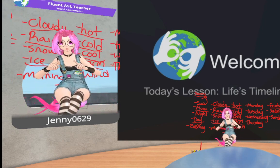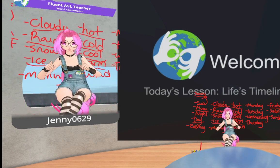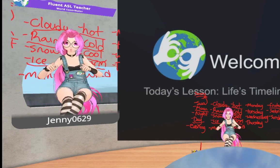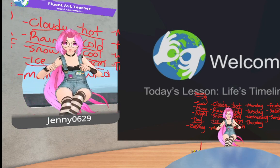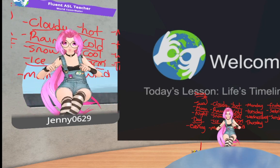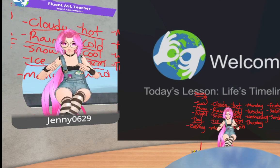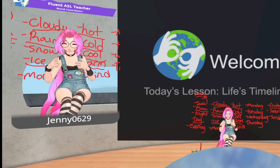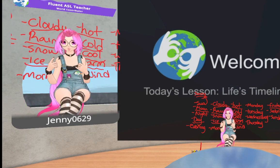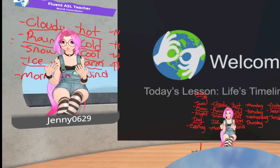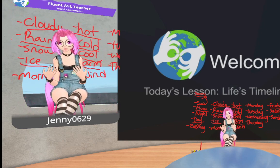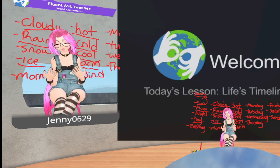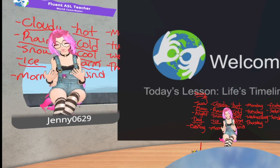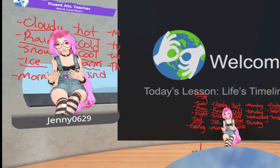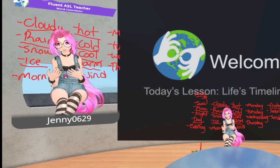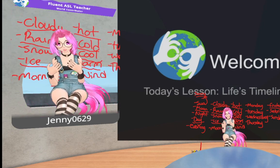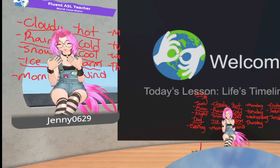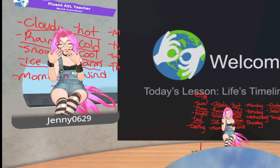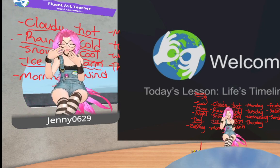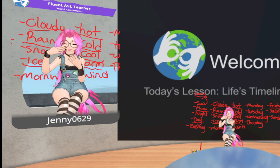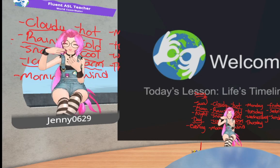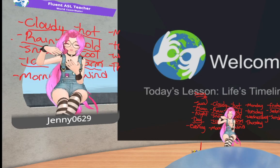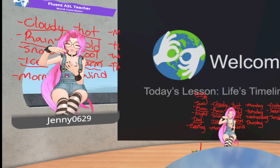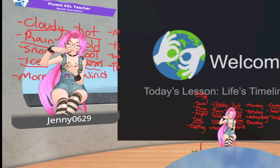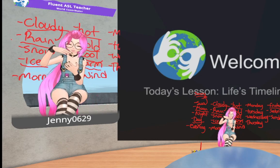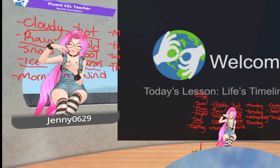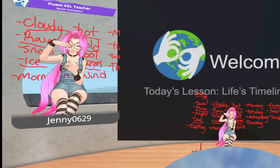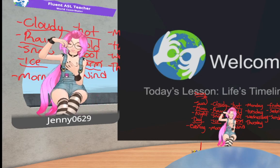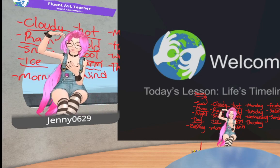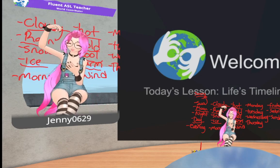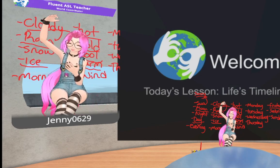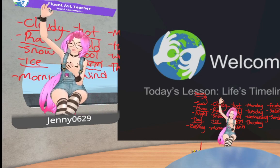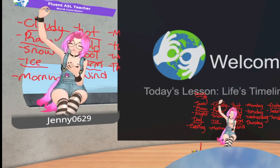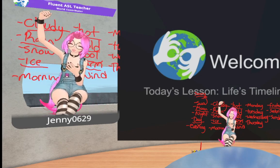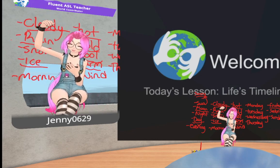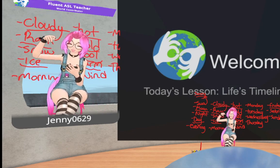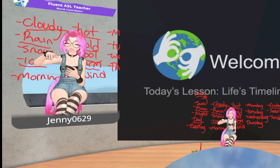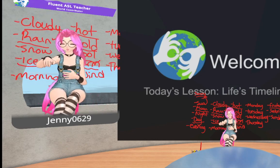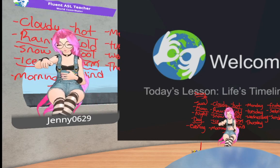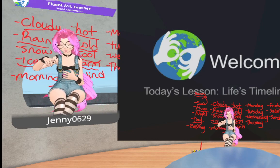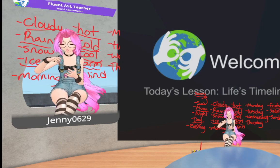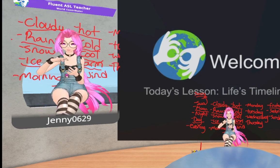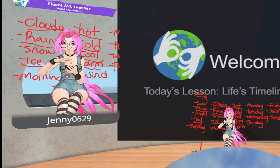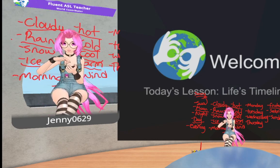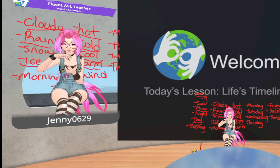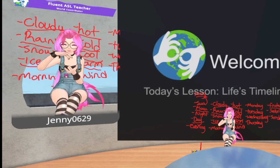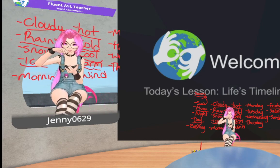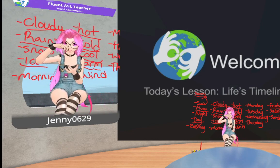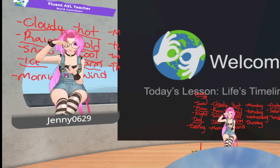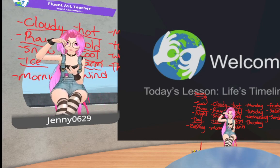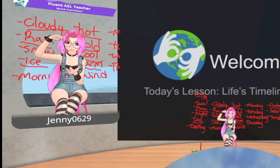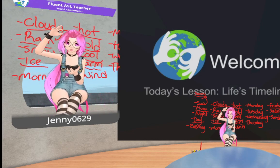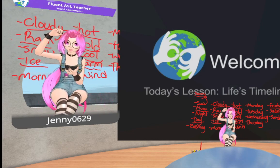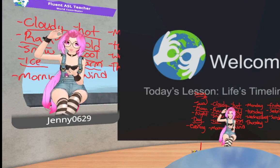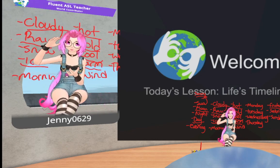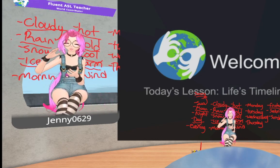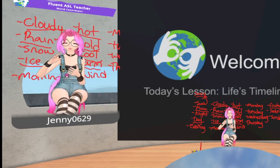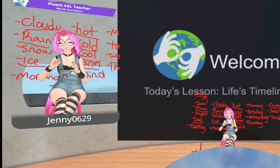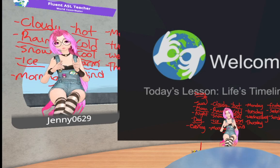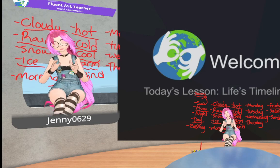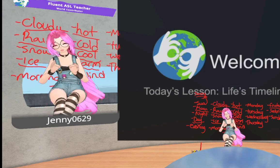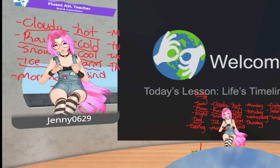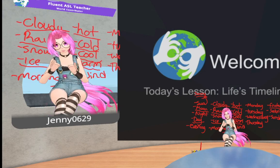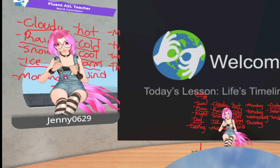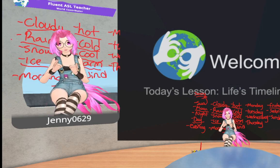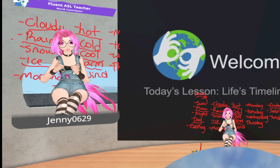there's a lot of different ways to say. I've seen people say fire and then show it coming from that. Yes, or also just smoke like